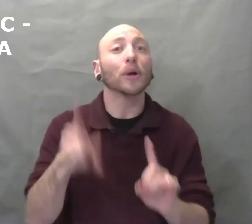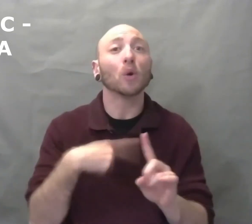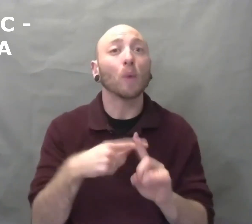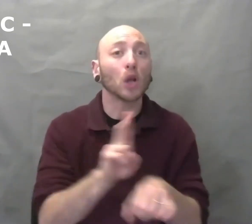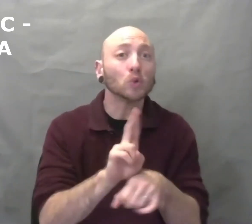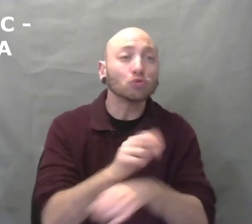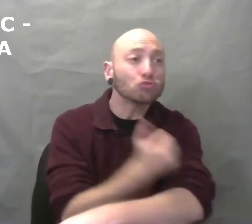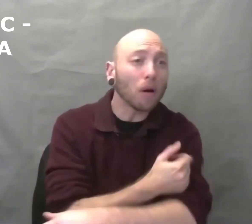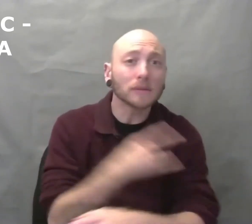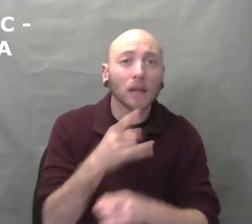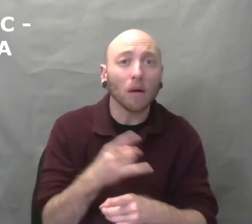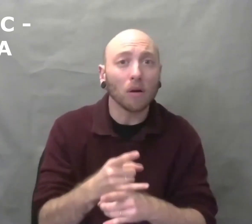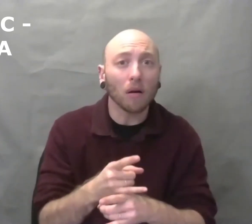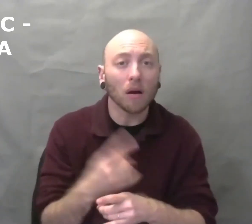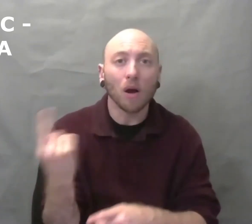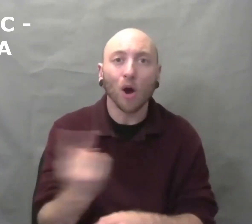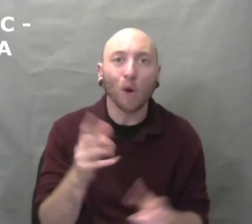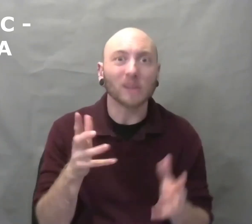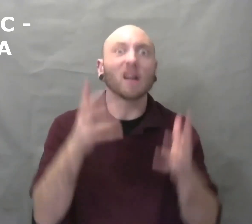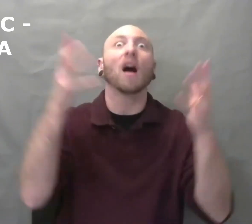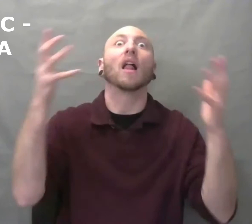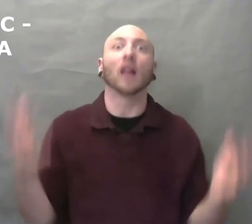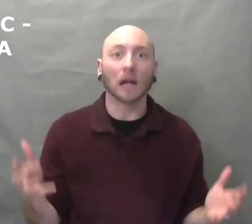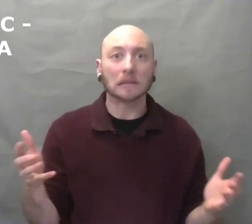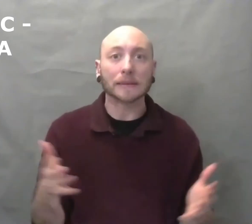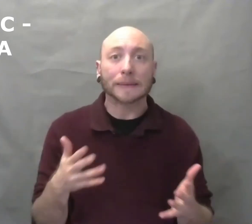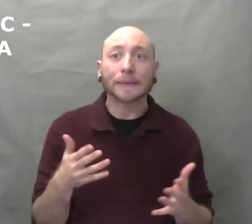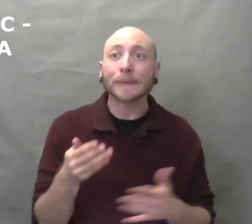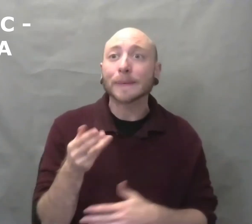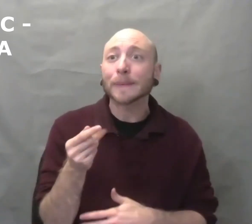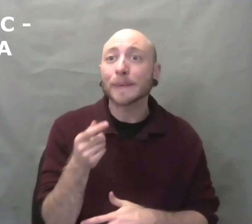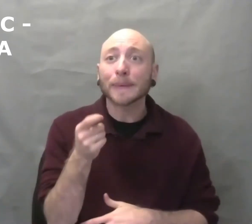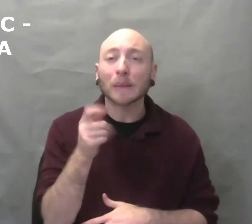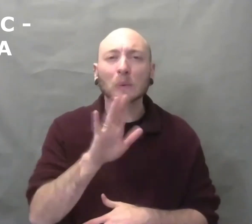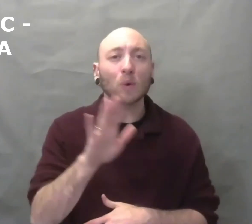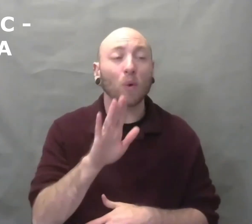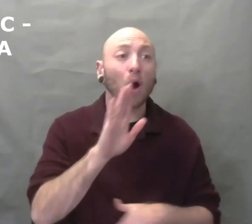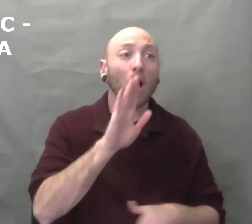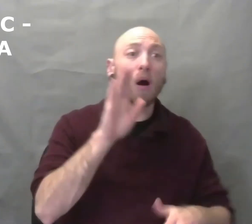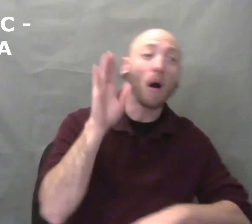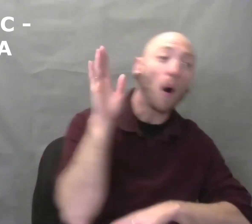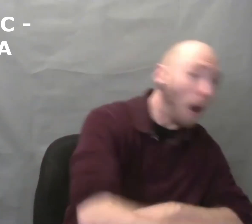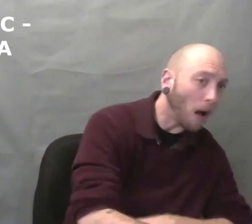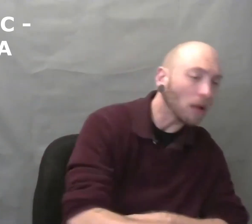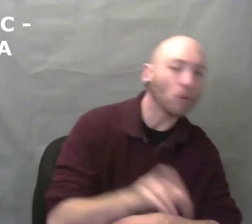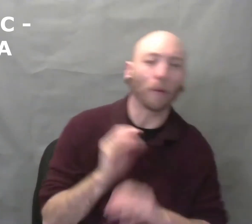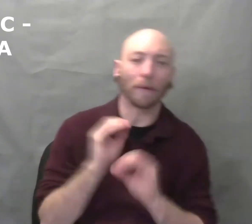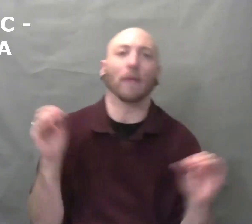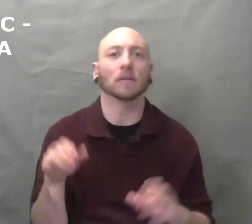never no moderation for me. It was always all or nothing. How are you going to show up with one bag of this or